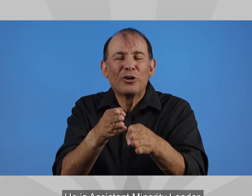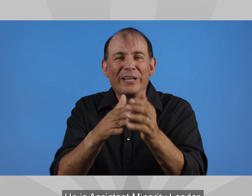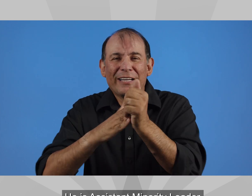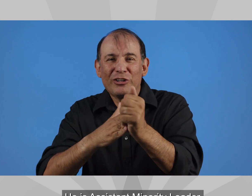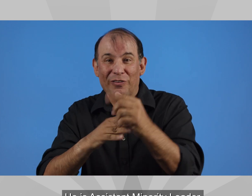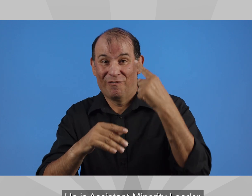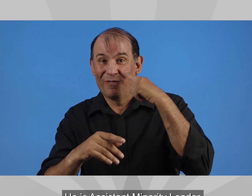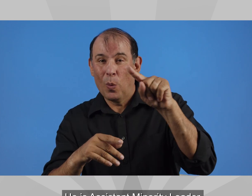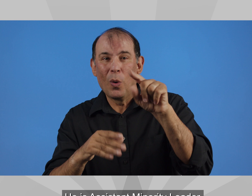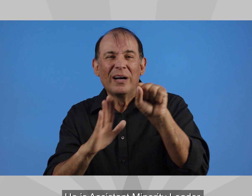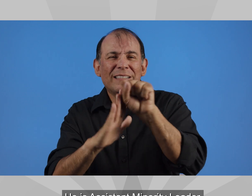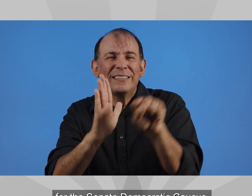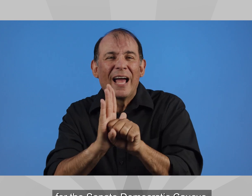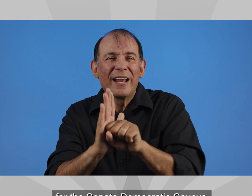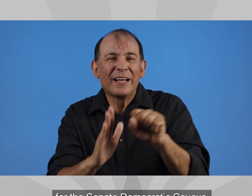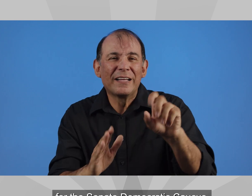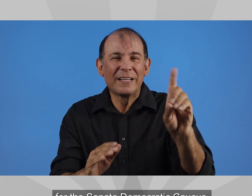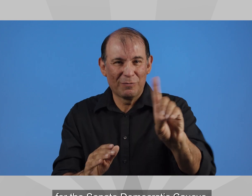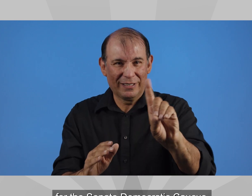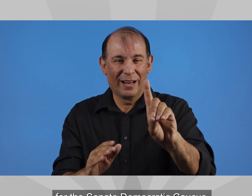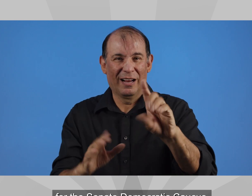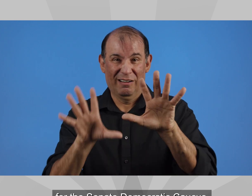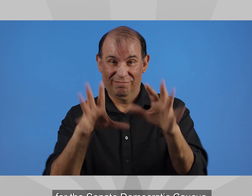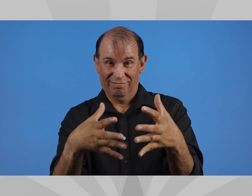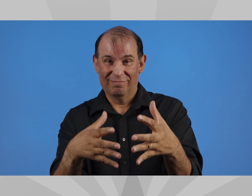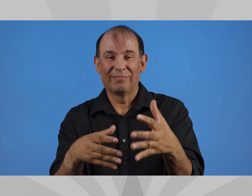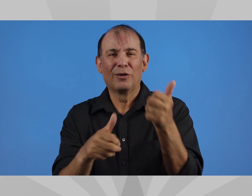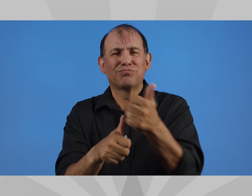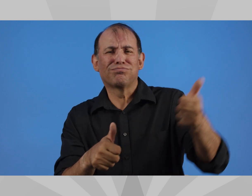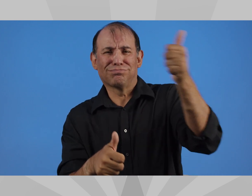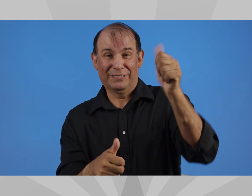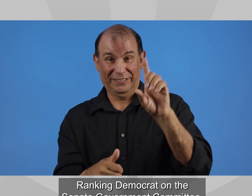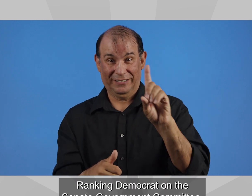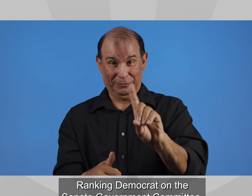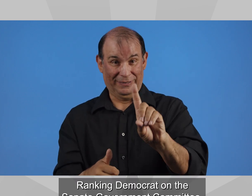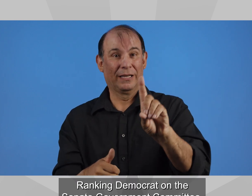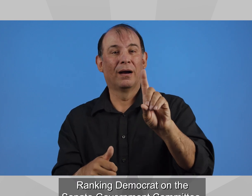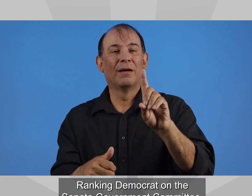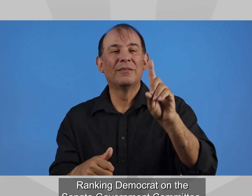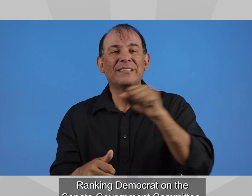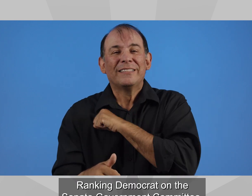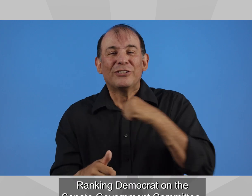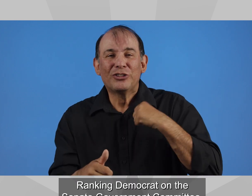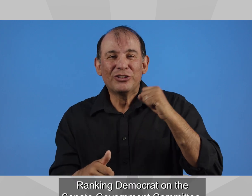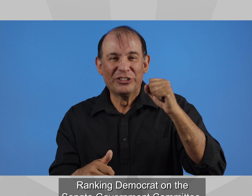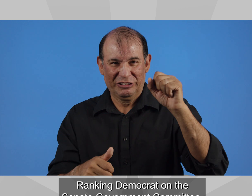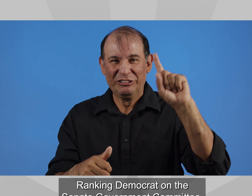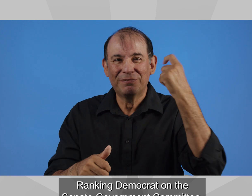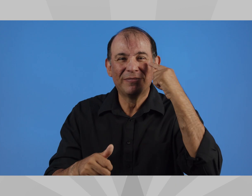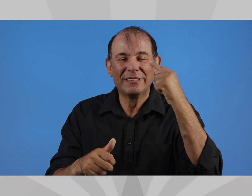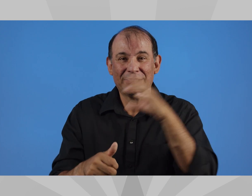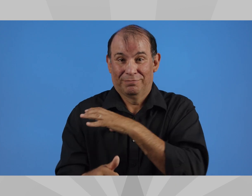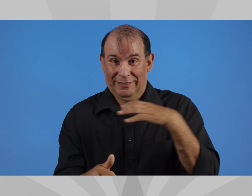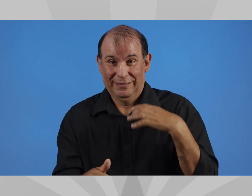He is Assistant Minority Leader for the Senate Democratic Caucus, Ranking Democrat on the Senate Government